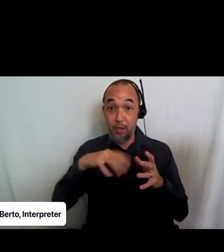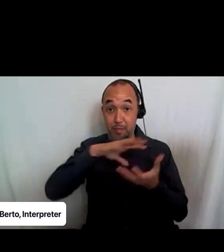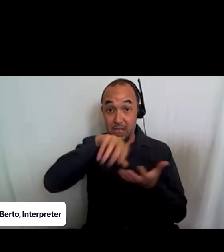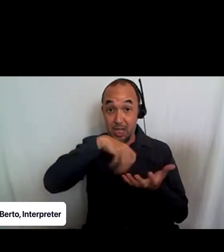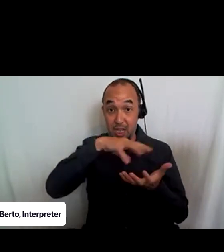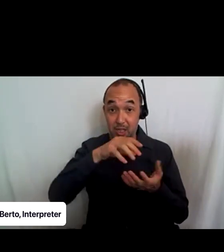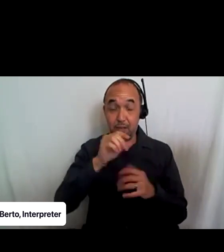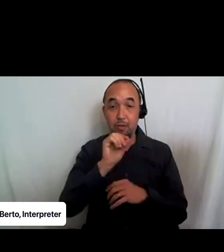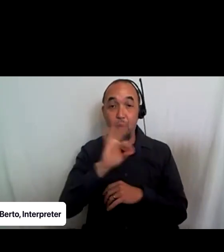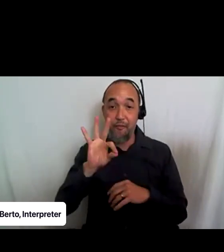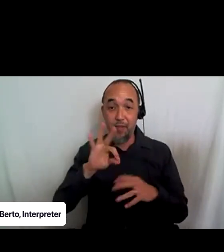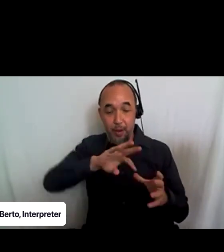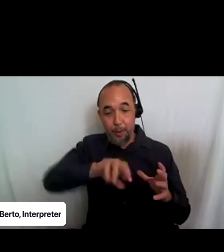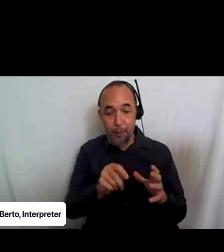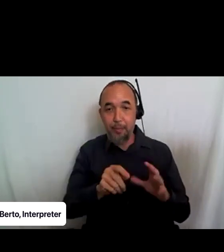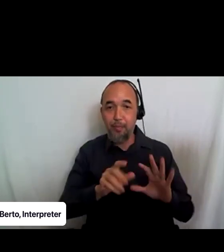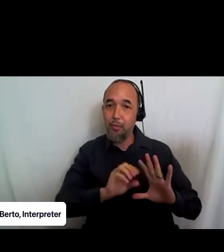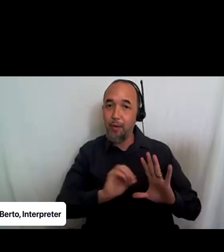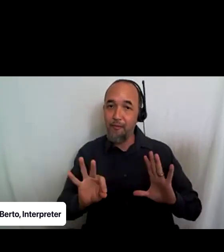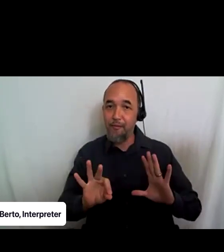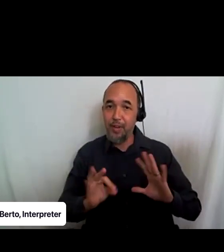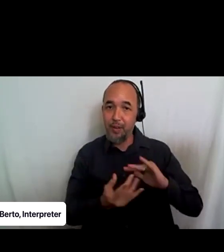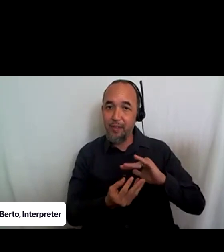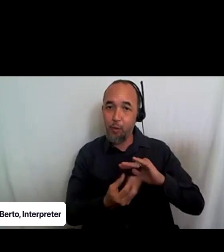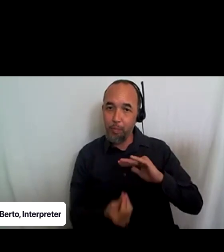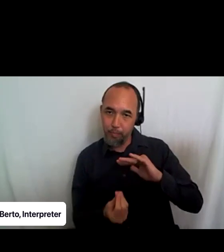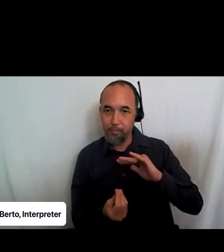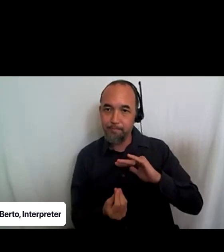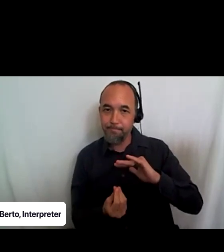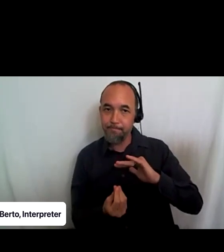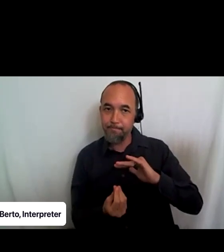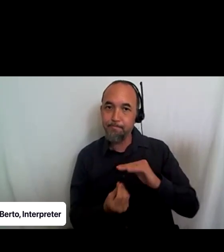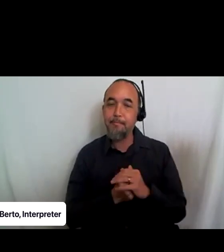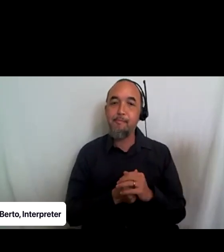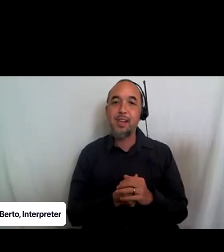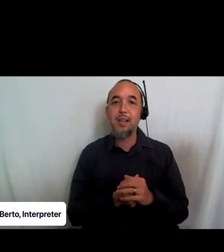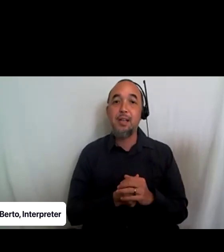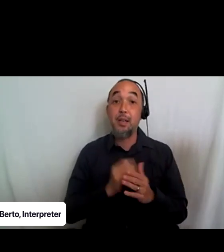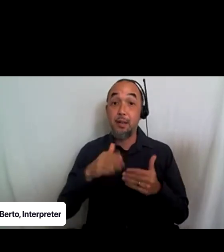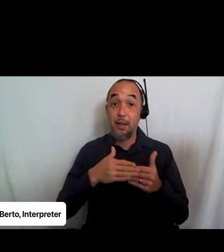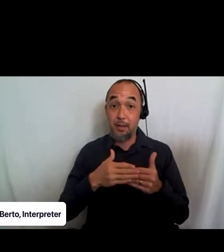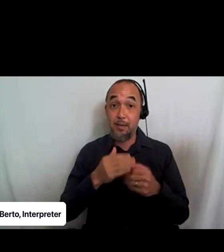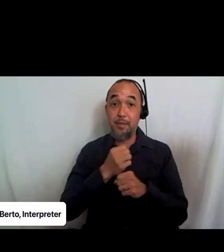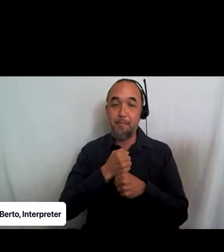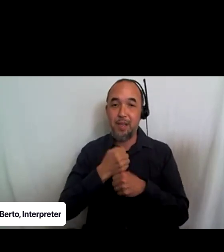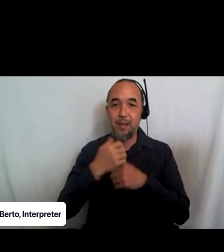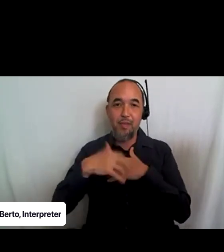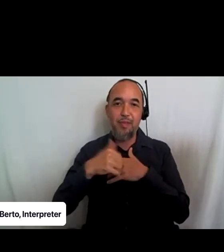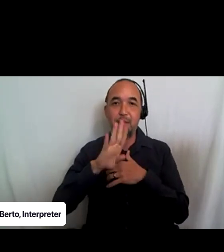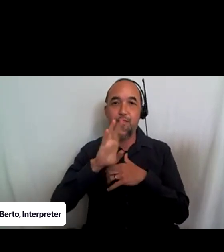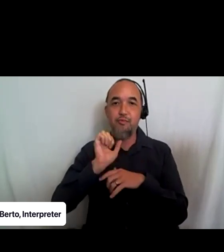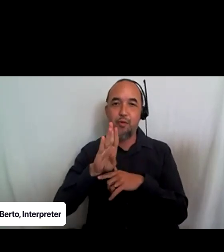off your heat as we work on the next step, which is making the breadcrumb topping. We're almost there, guys. This is the last